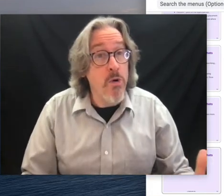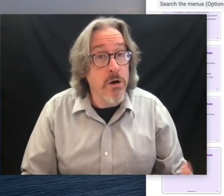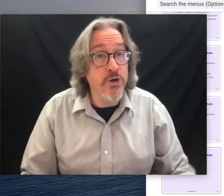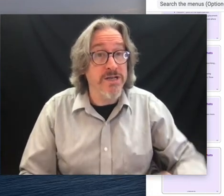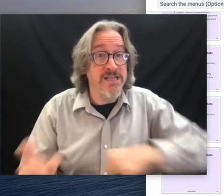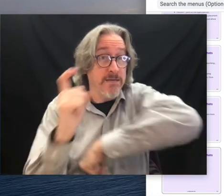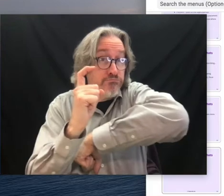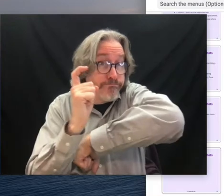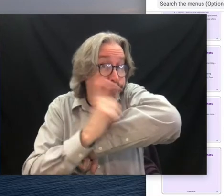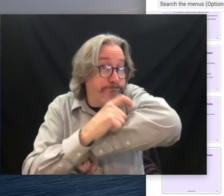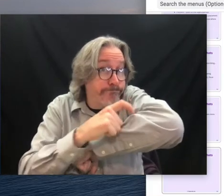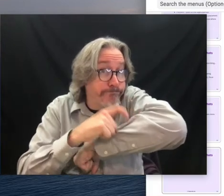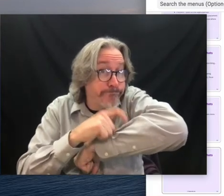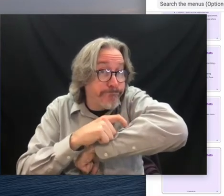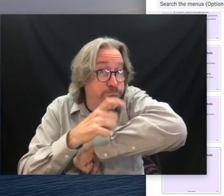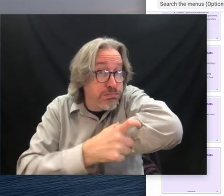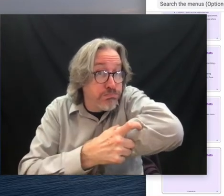Or you can sign.